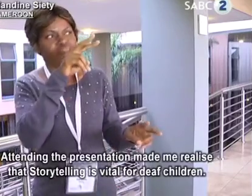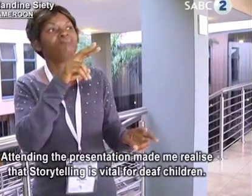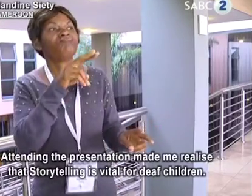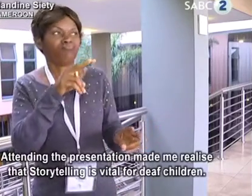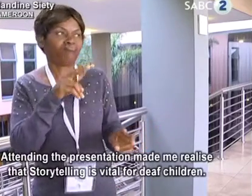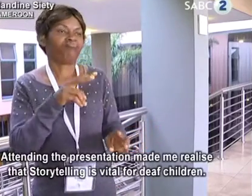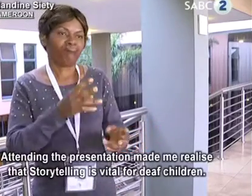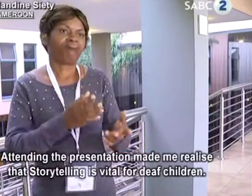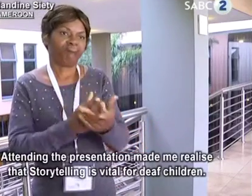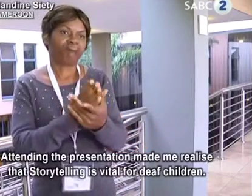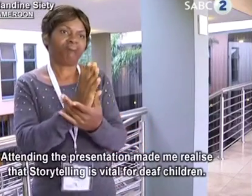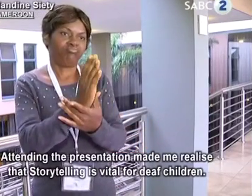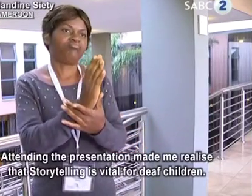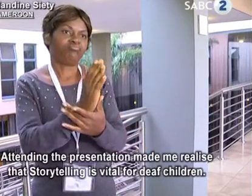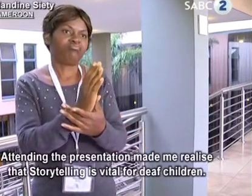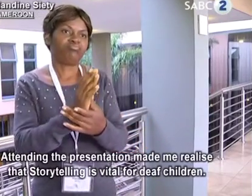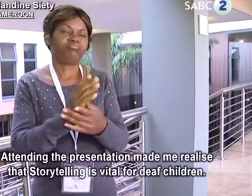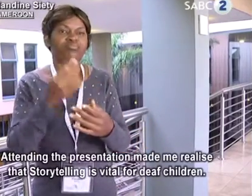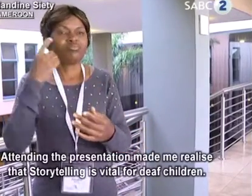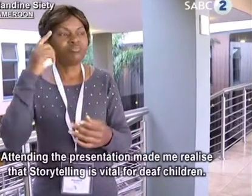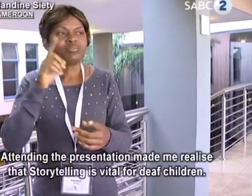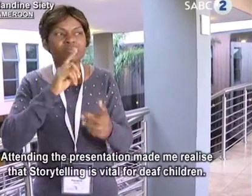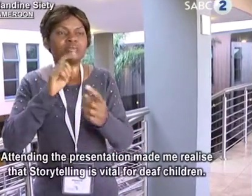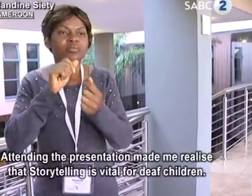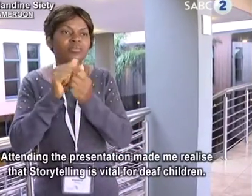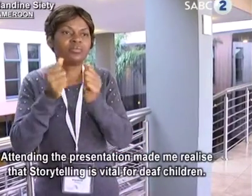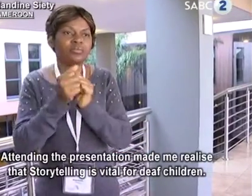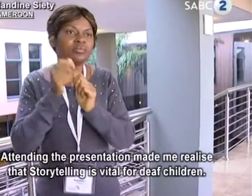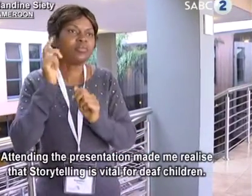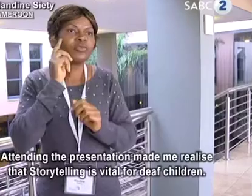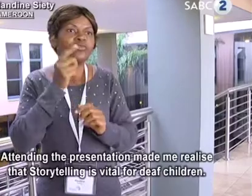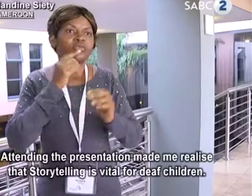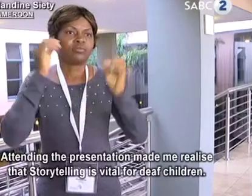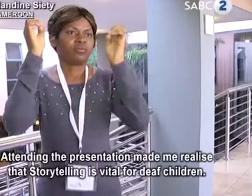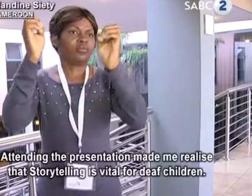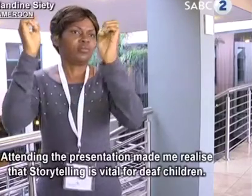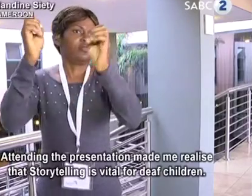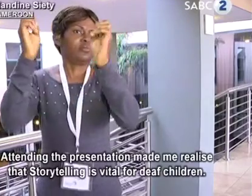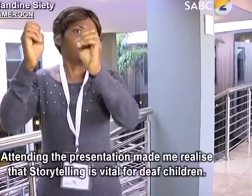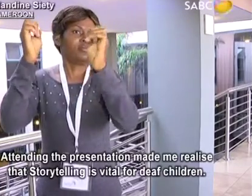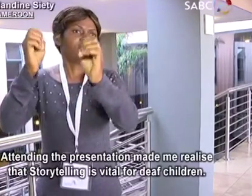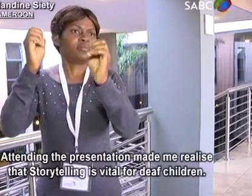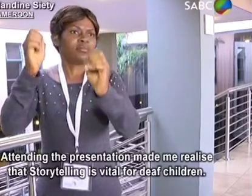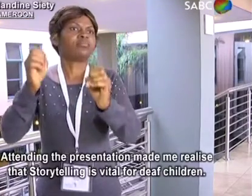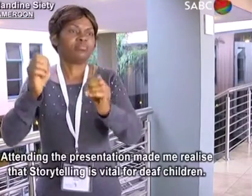Attending the presentation made me realize that storytelling is vital for deaf children.